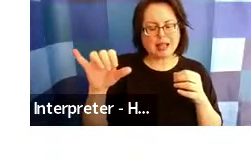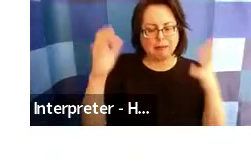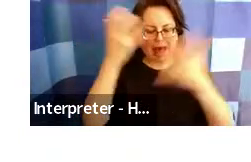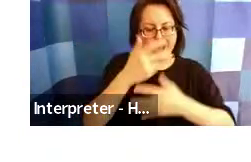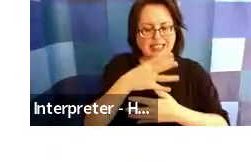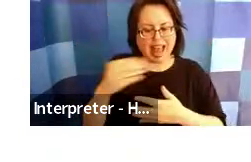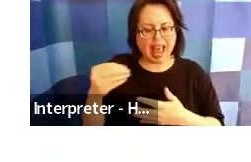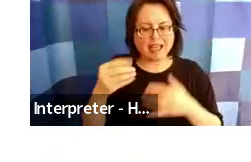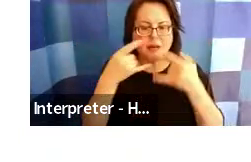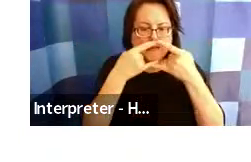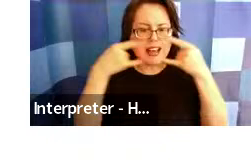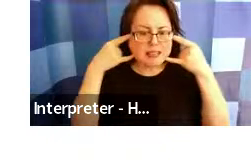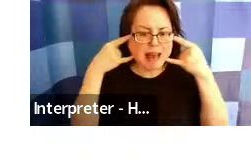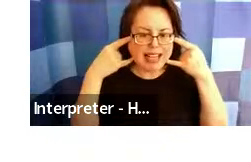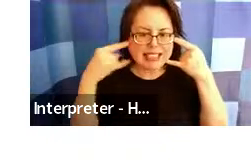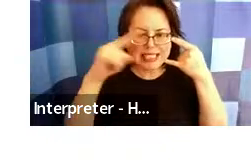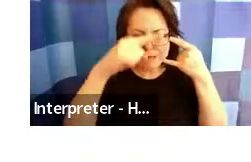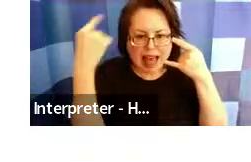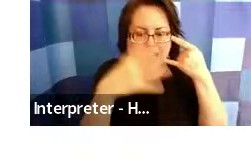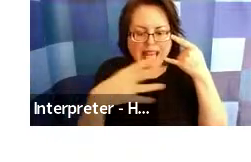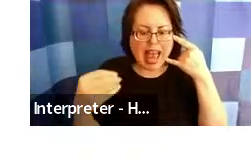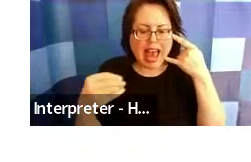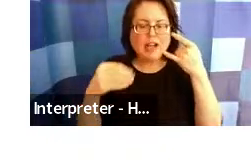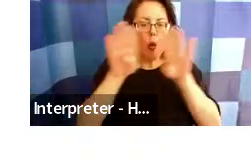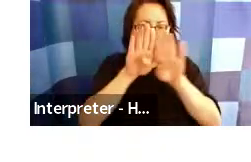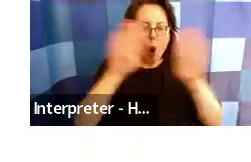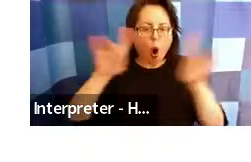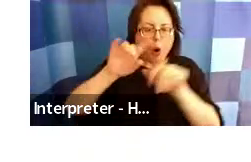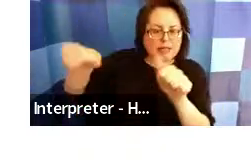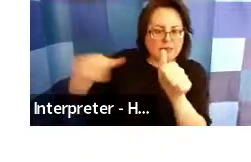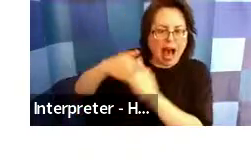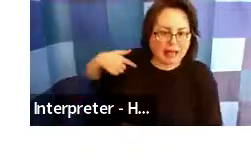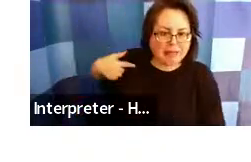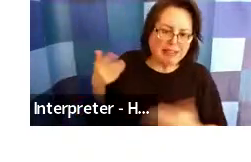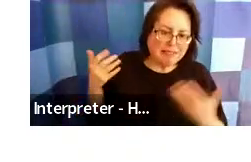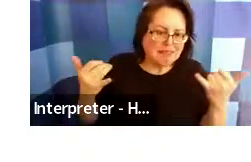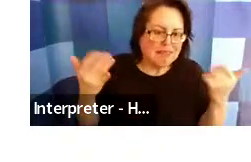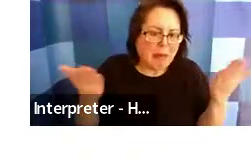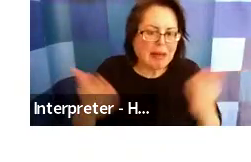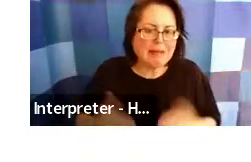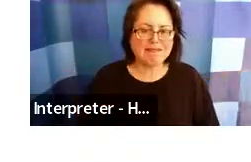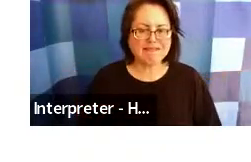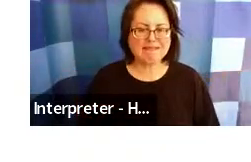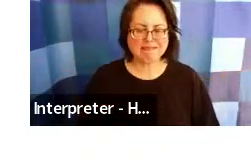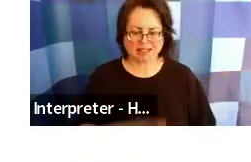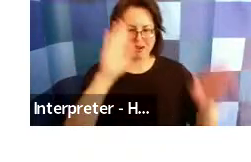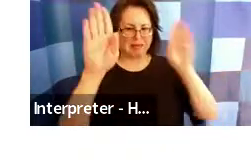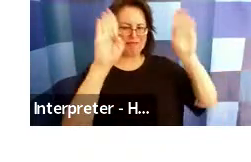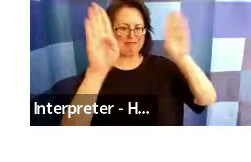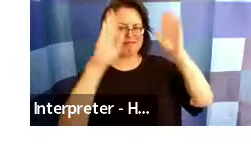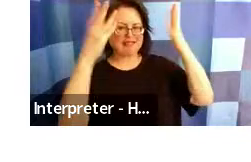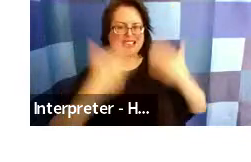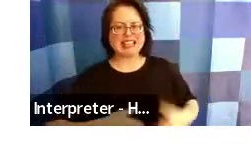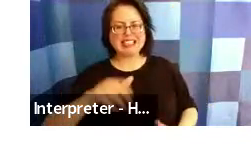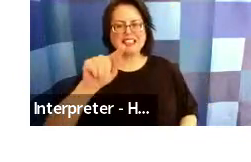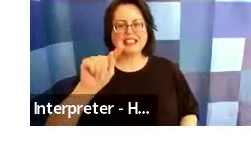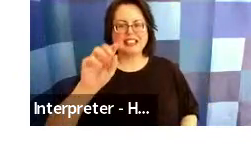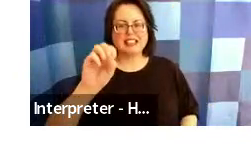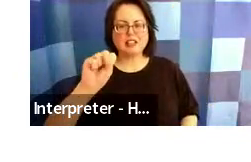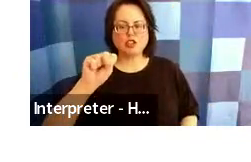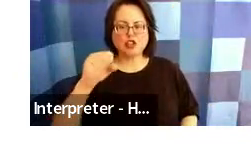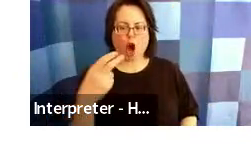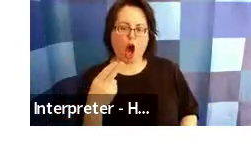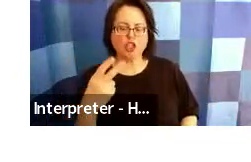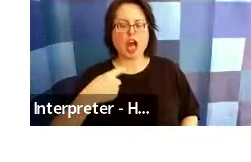over to Tosh Chambers. Thanks, Caroline. This is Tosh Chambers speaking. I am the Senior